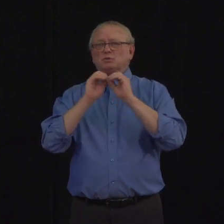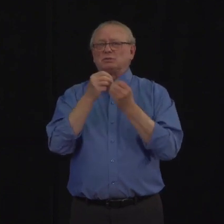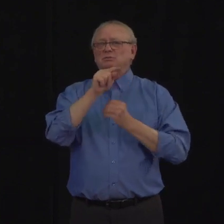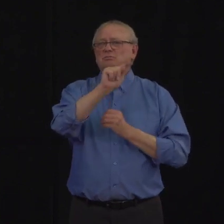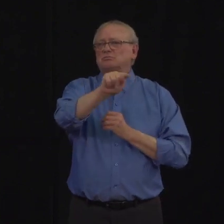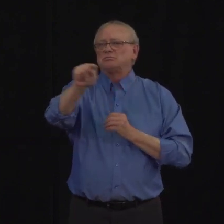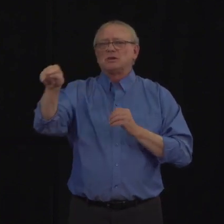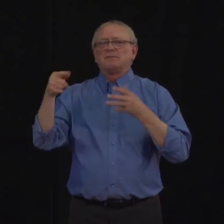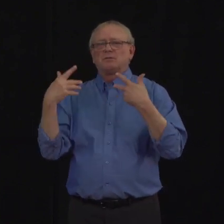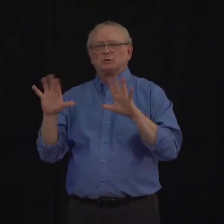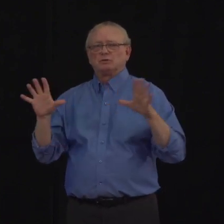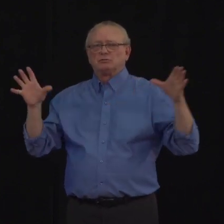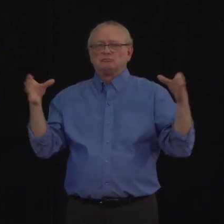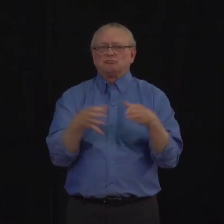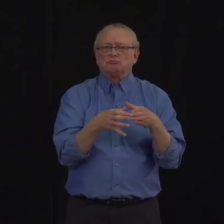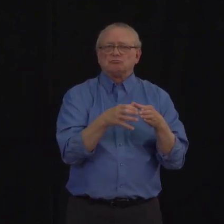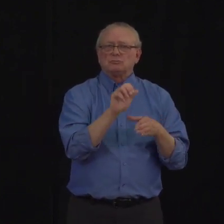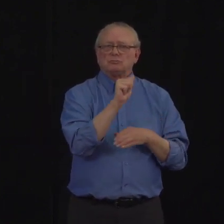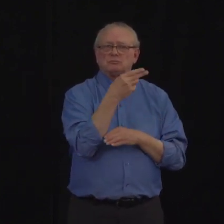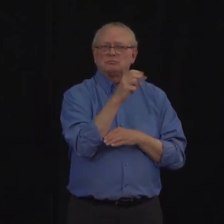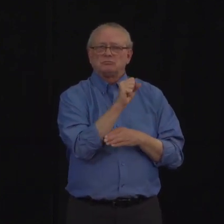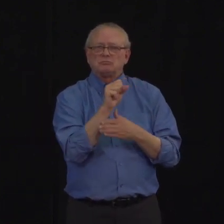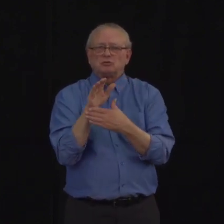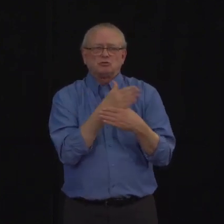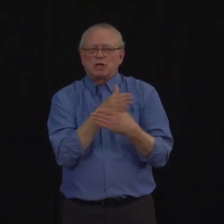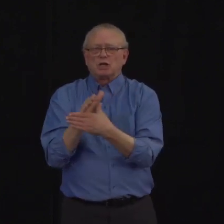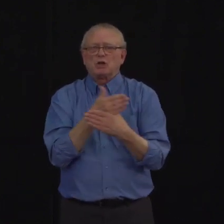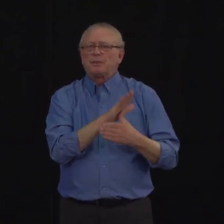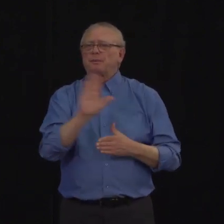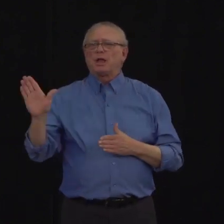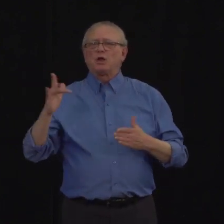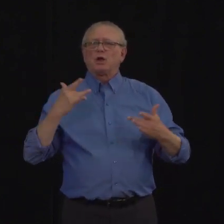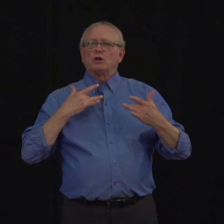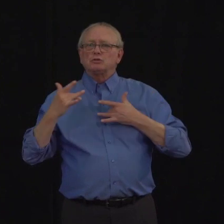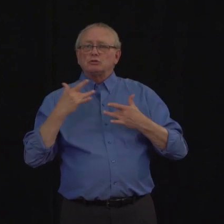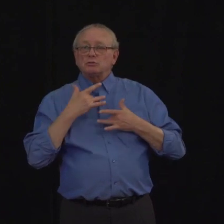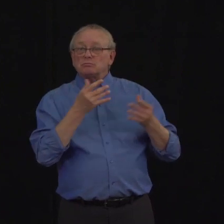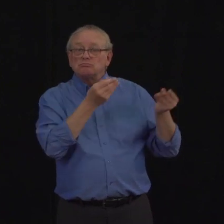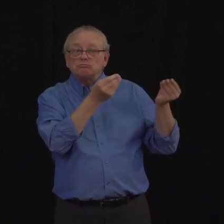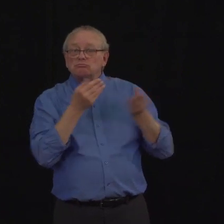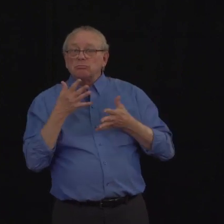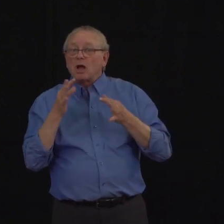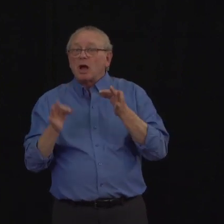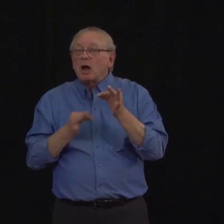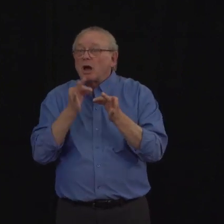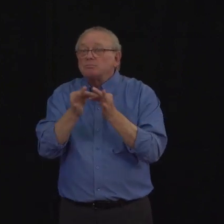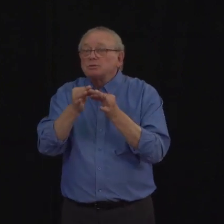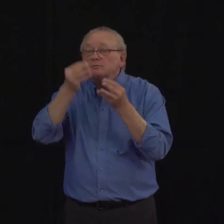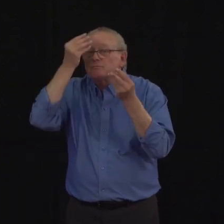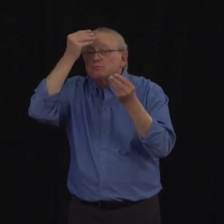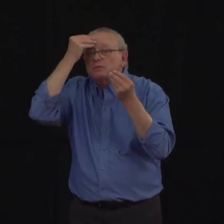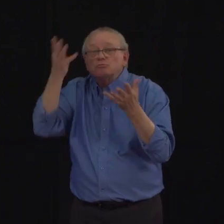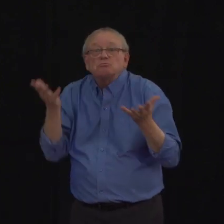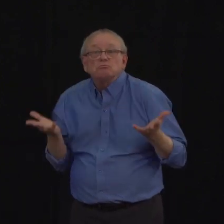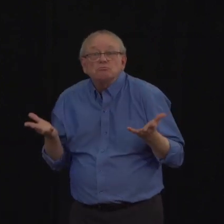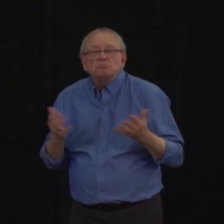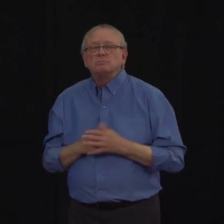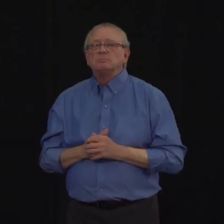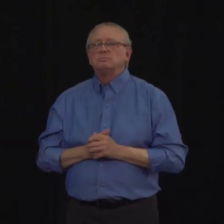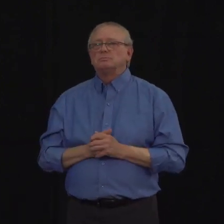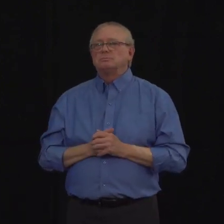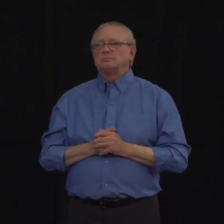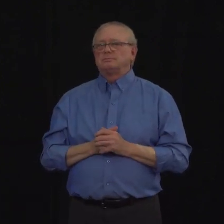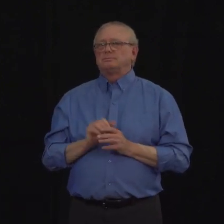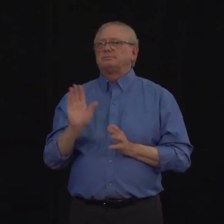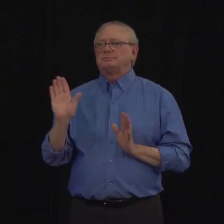that, please? Sure. So first of all, with respect to the classification, as we were doing our initial relaunch framework, we looked at environments